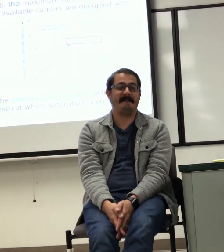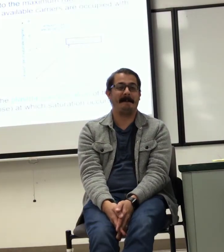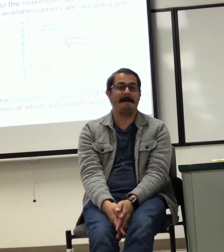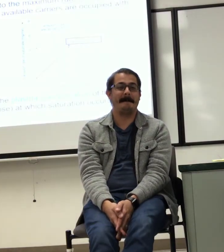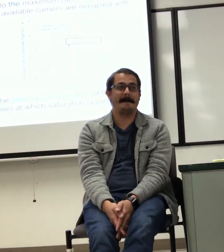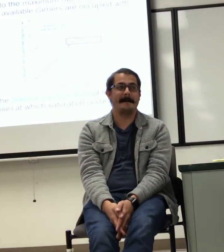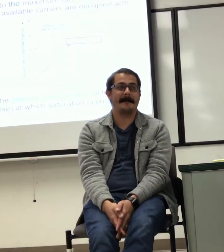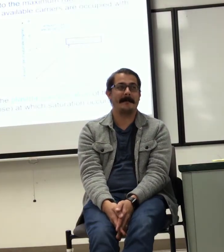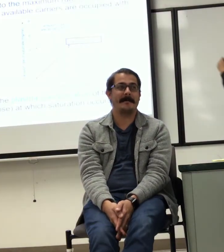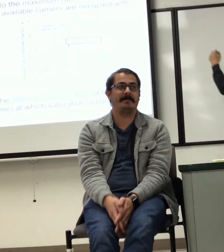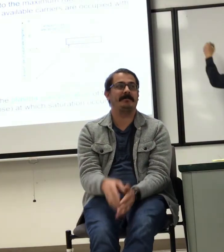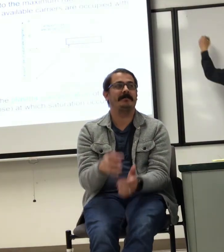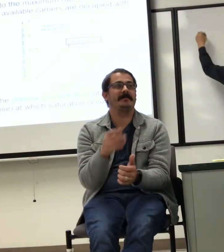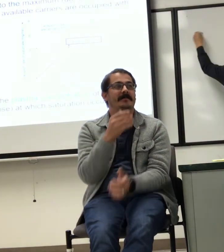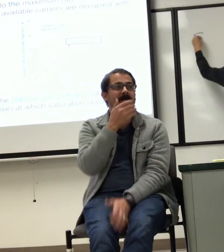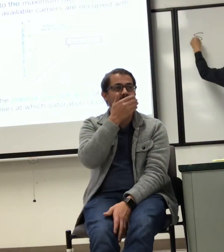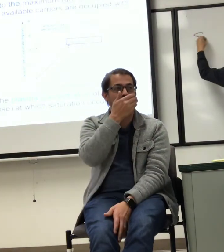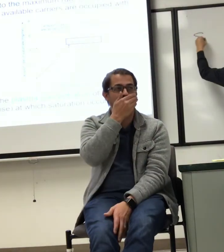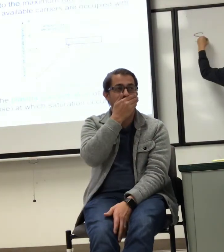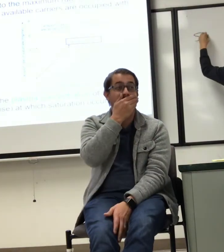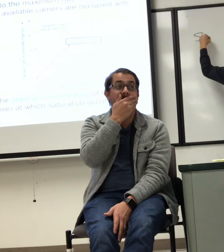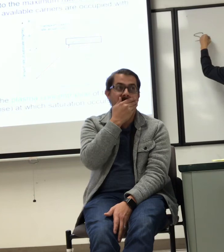My first idea, saturation.